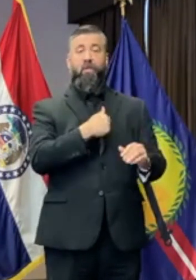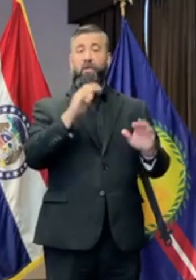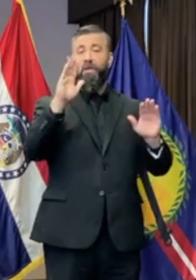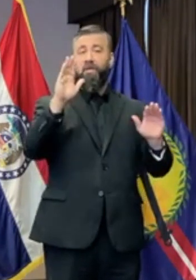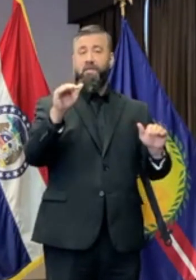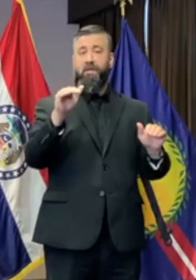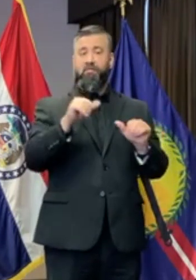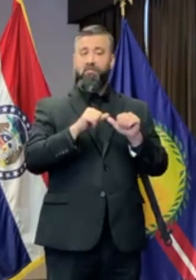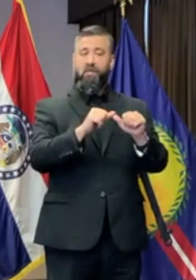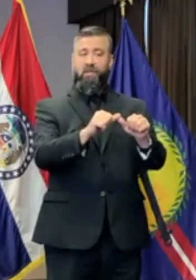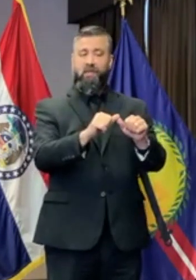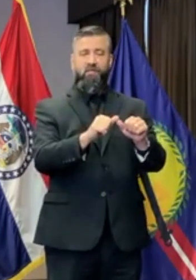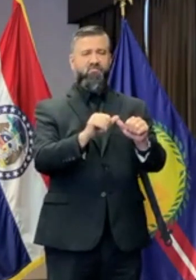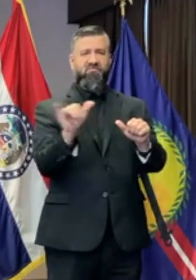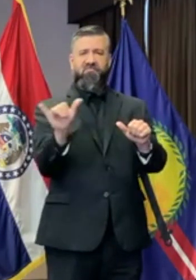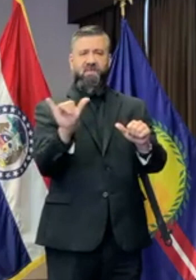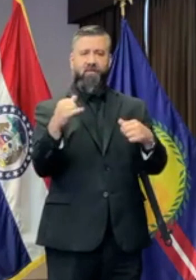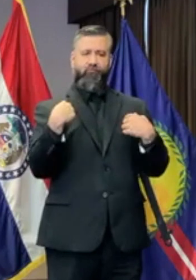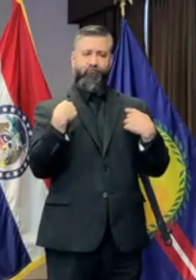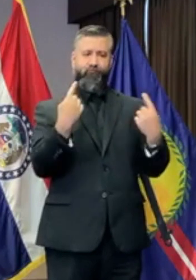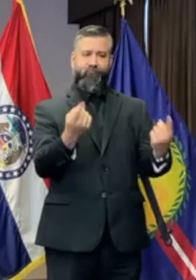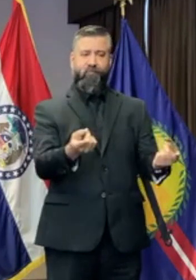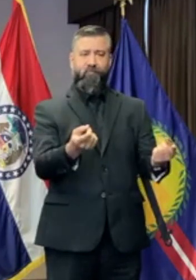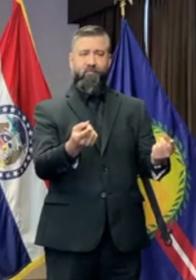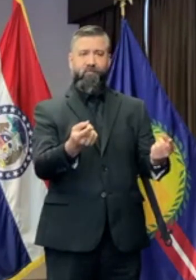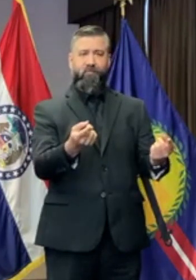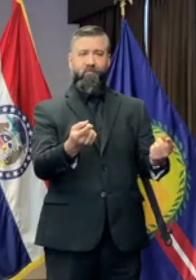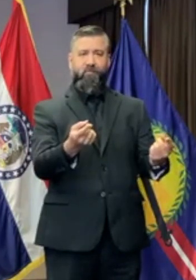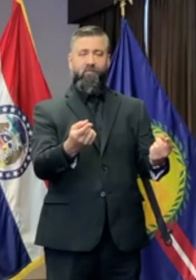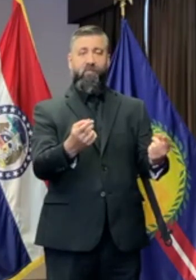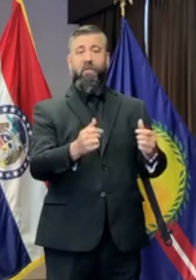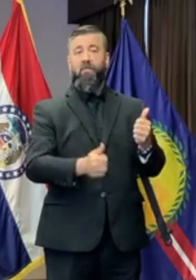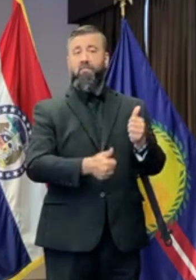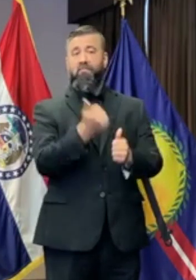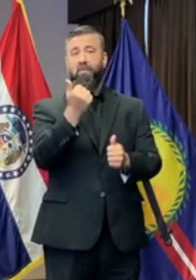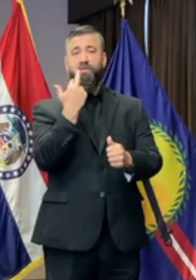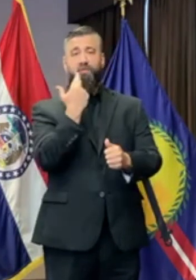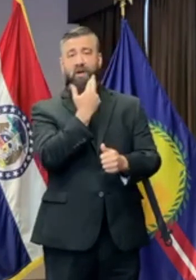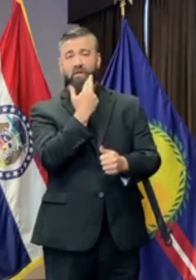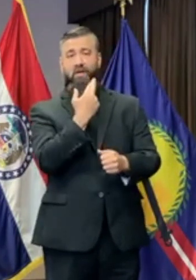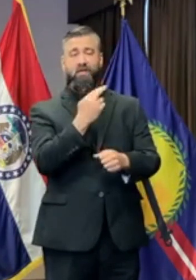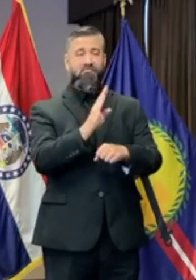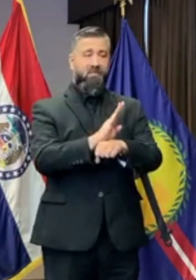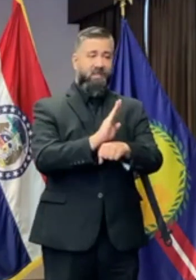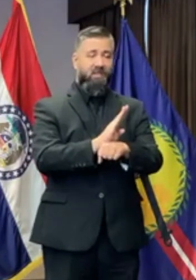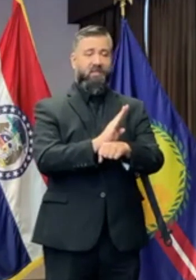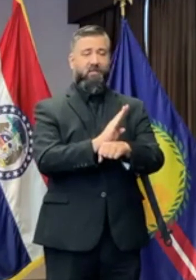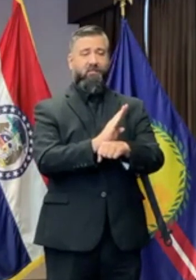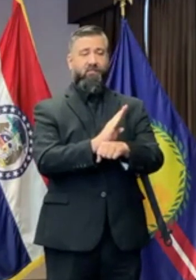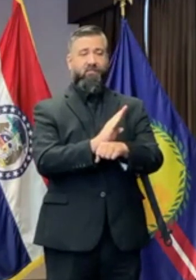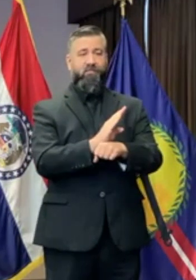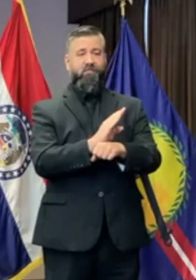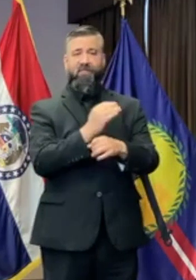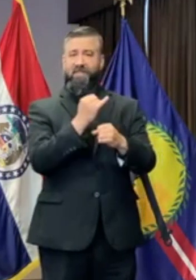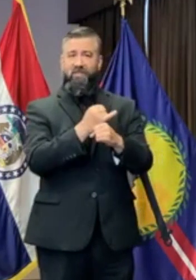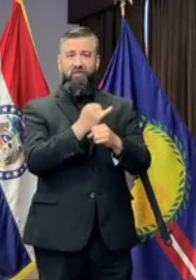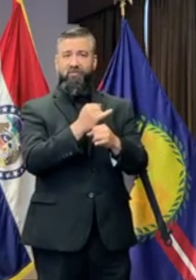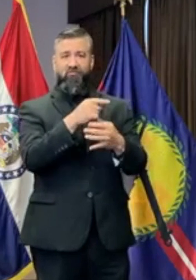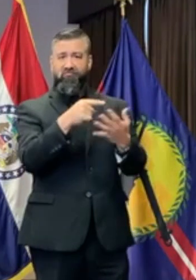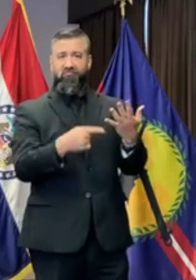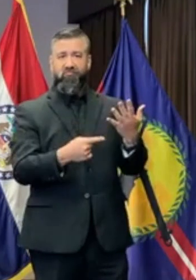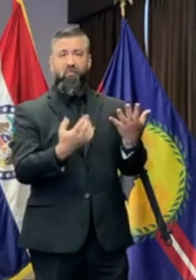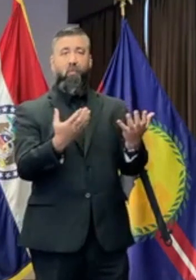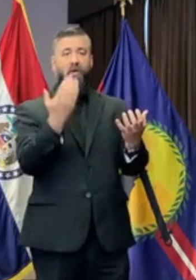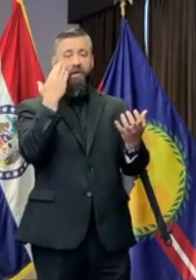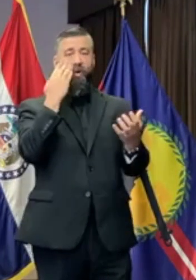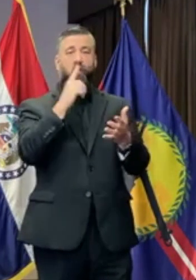this to continue as it always has since the beginning, that the vast majority of our restaurants, of our businesses, of our institutions just want